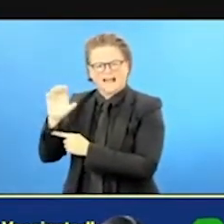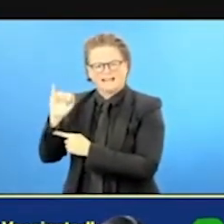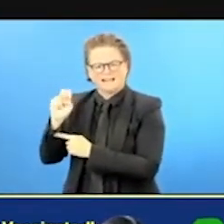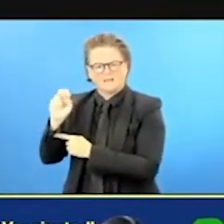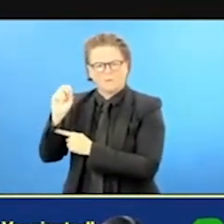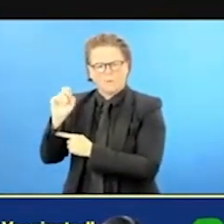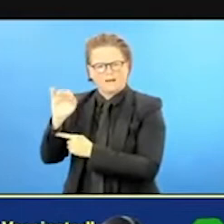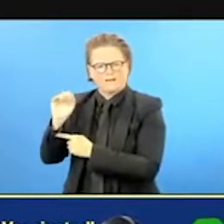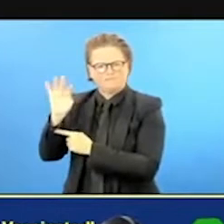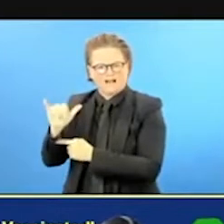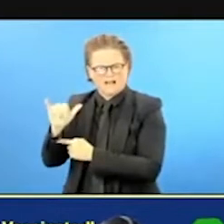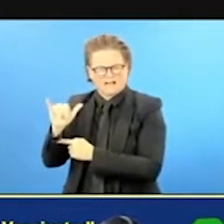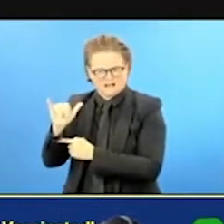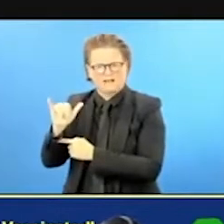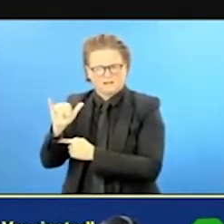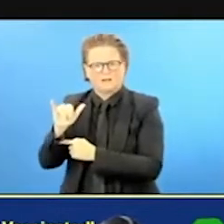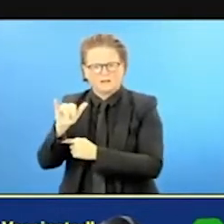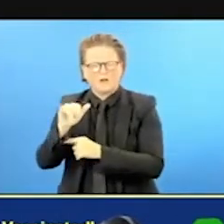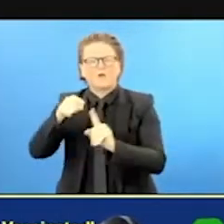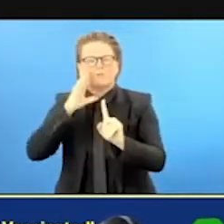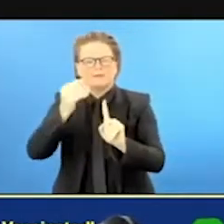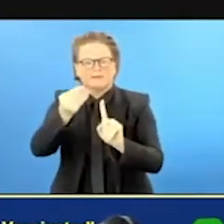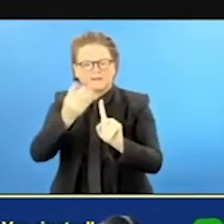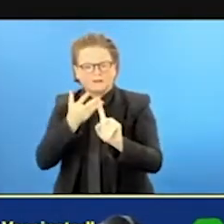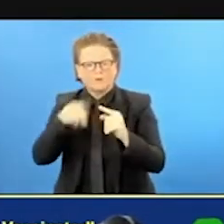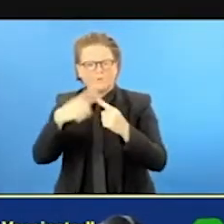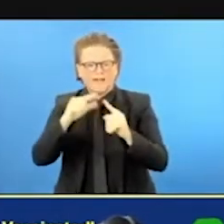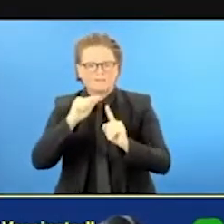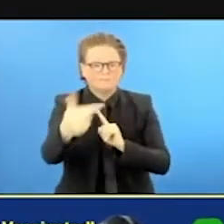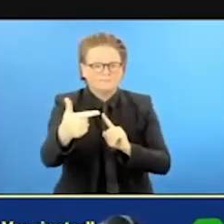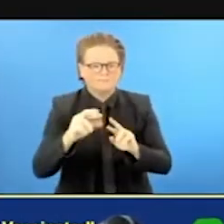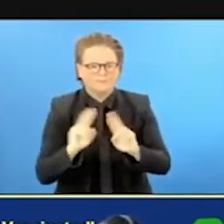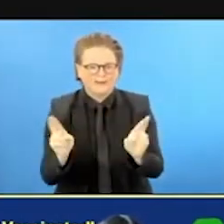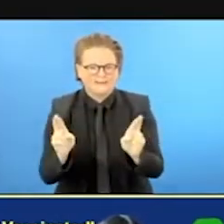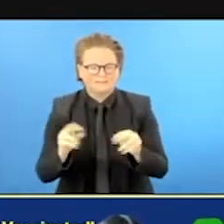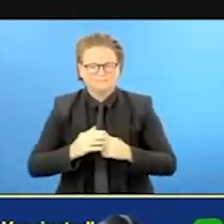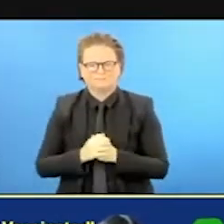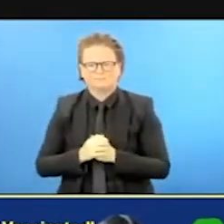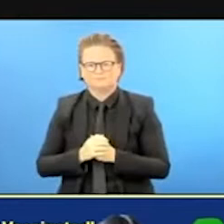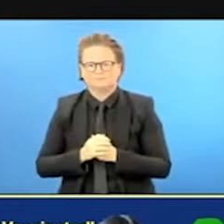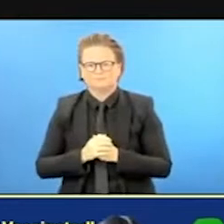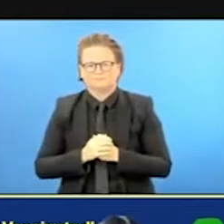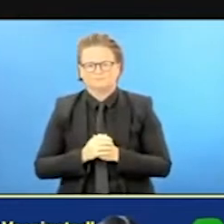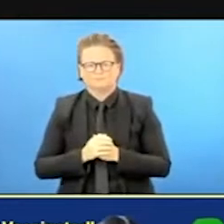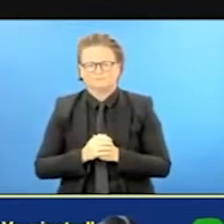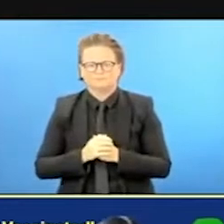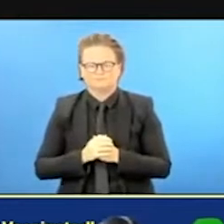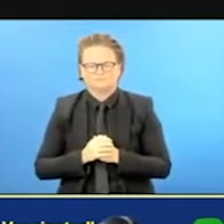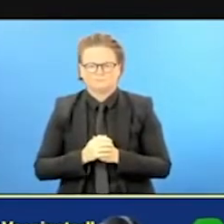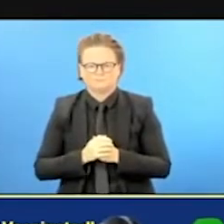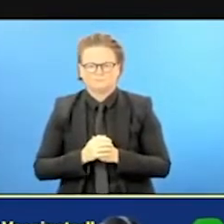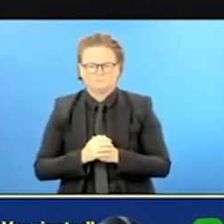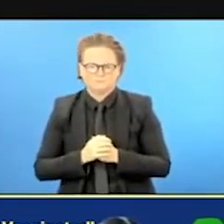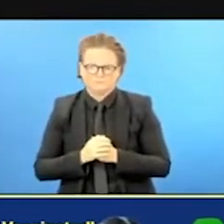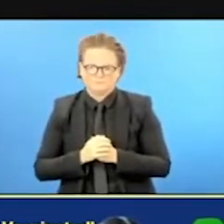includes phase 1A, which we started vaccinating in December and continue to be eligible. These were